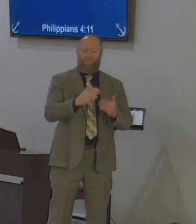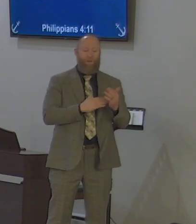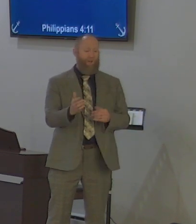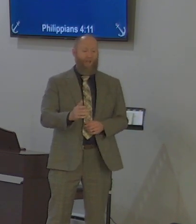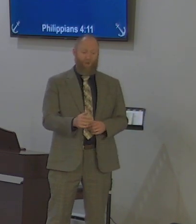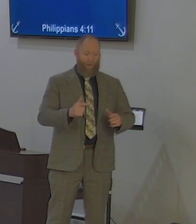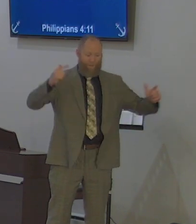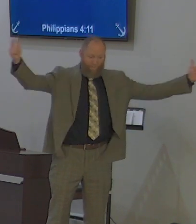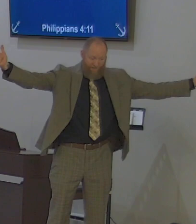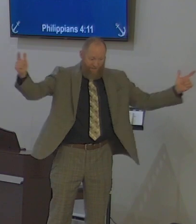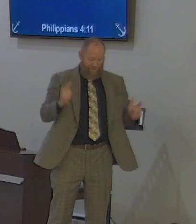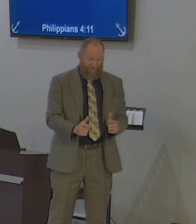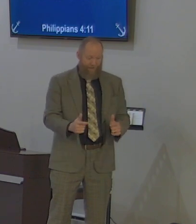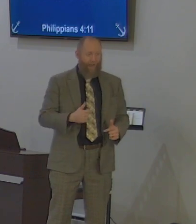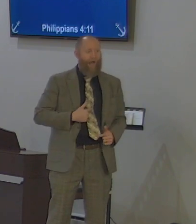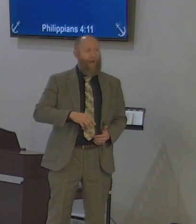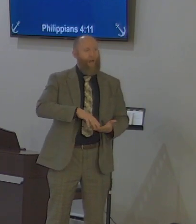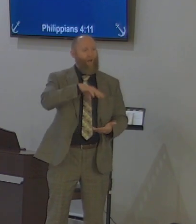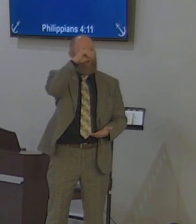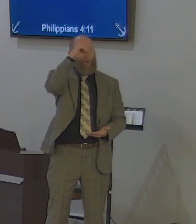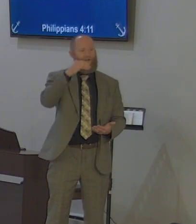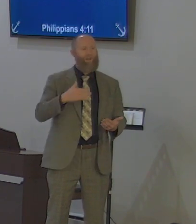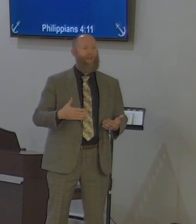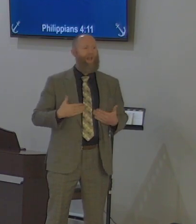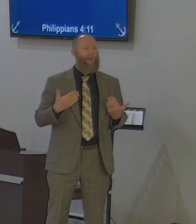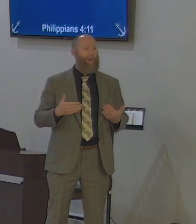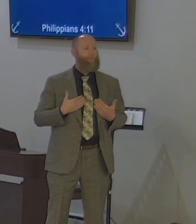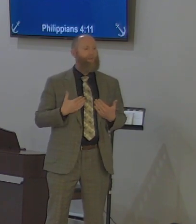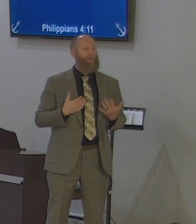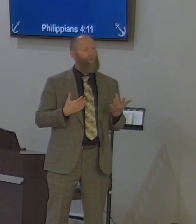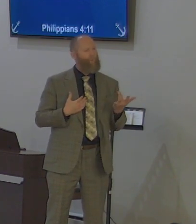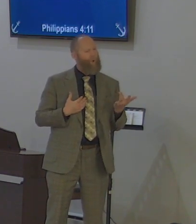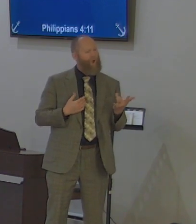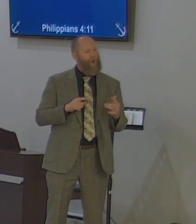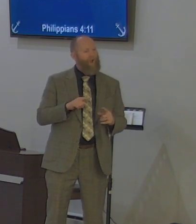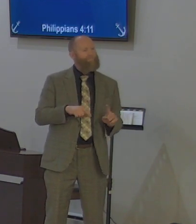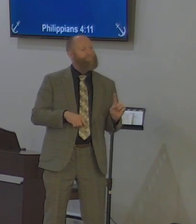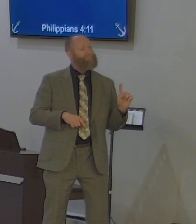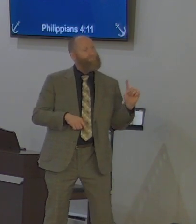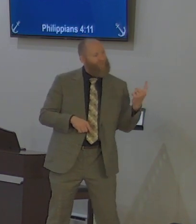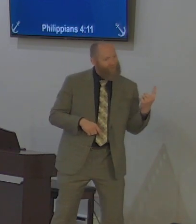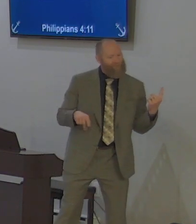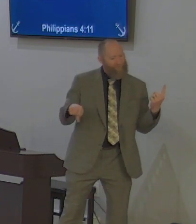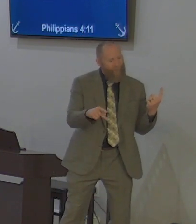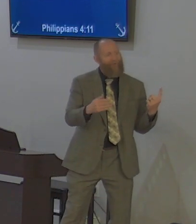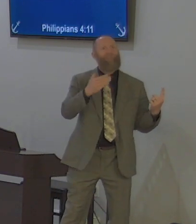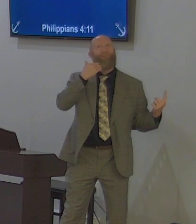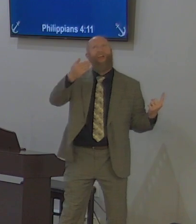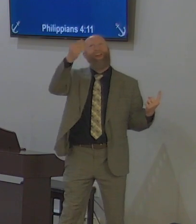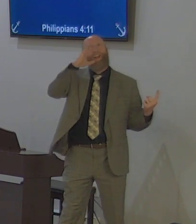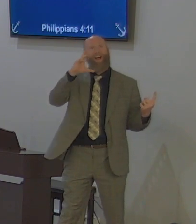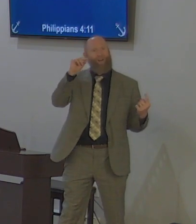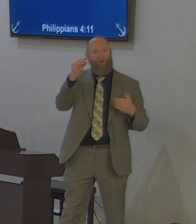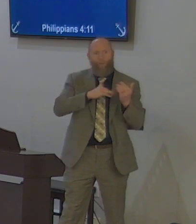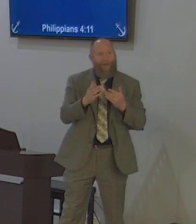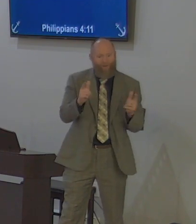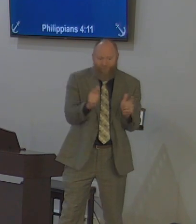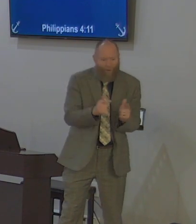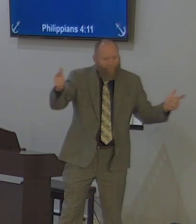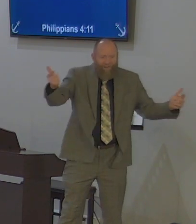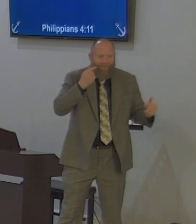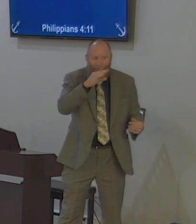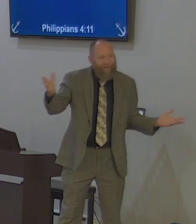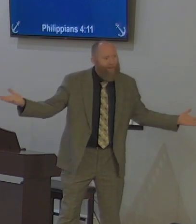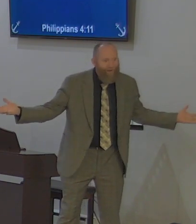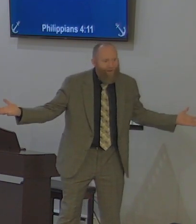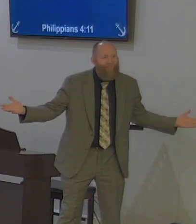Well, it began with that gratitude, didn't it? That he was thankful for whatever God did. And in this process, he learned. There's a